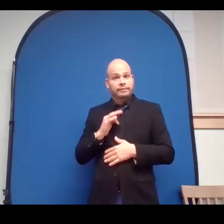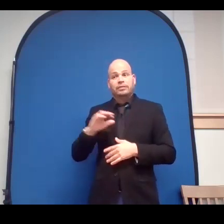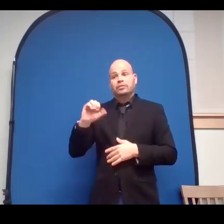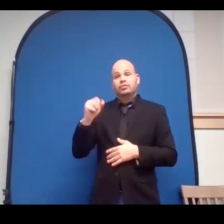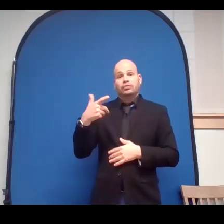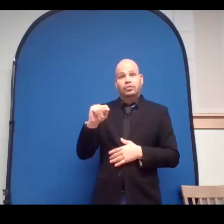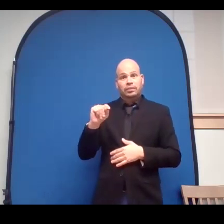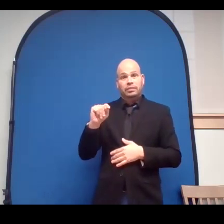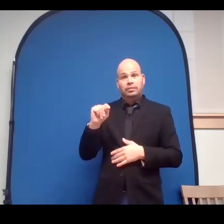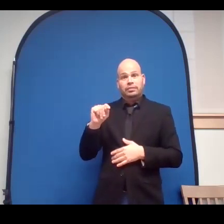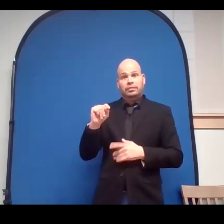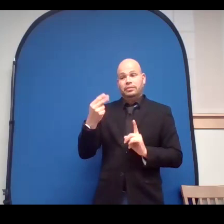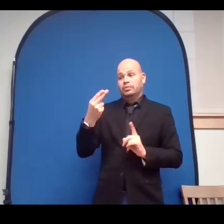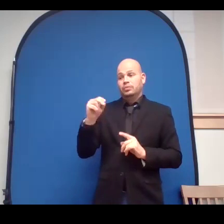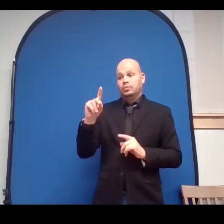the hospital.